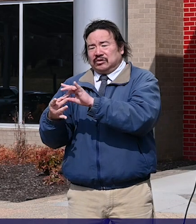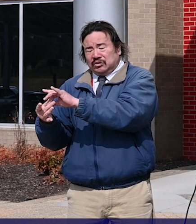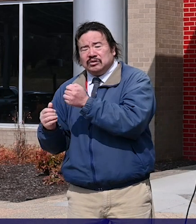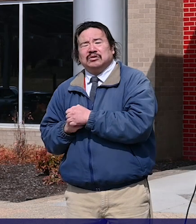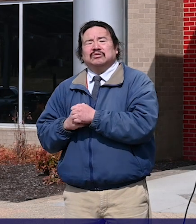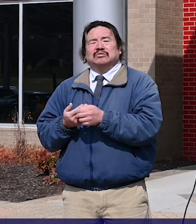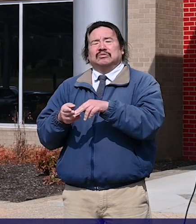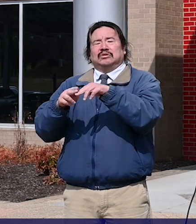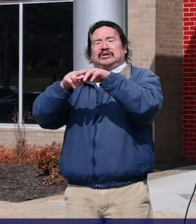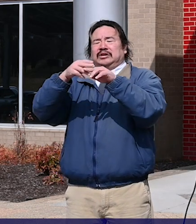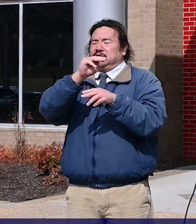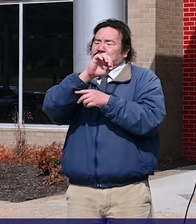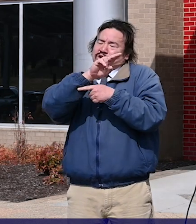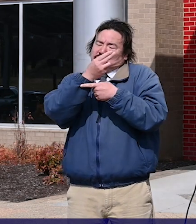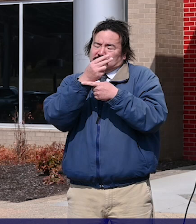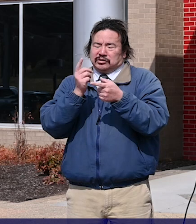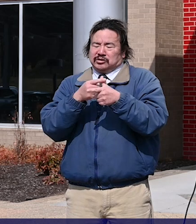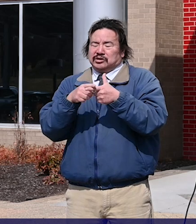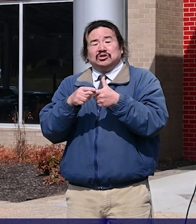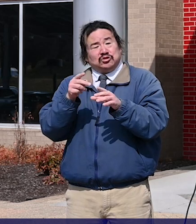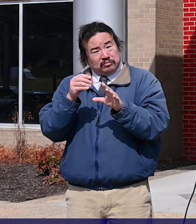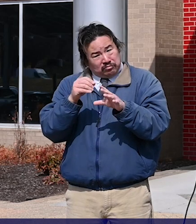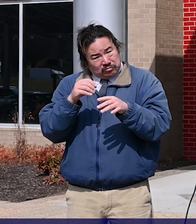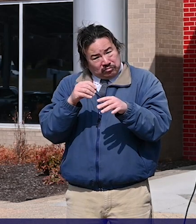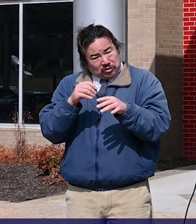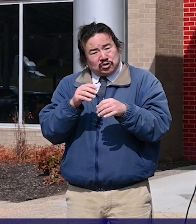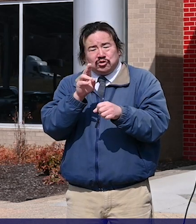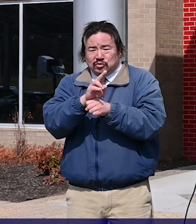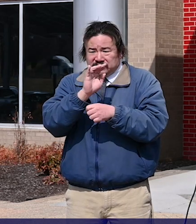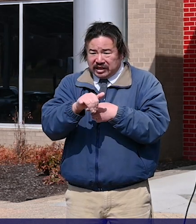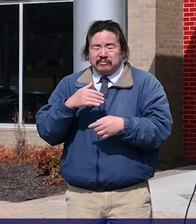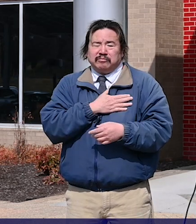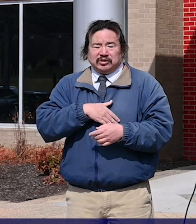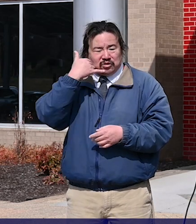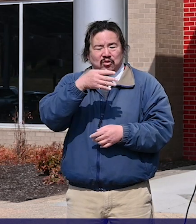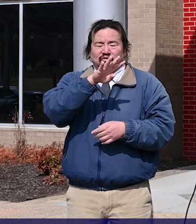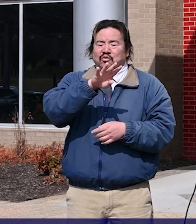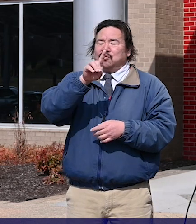the month of March. To participate in this service, please call